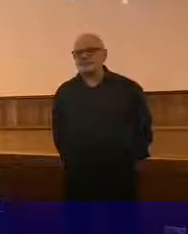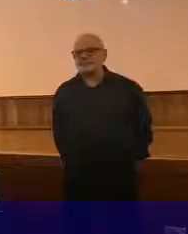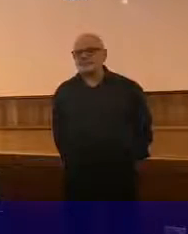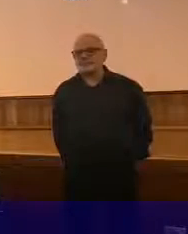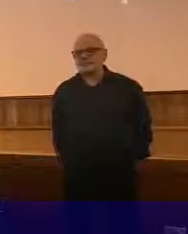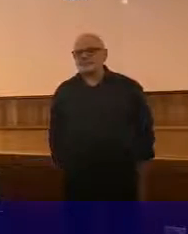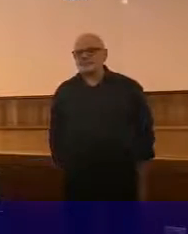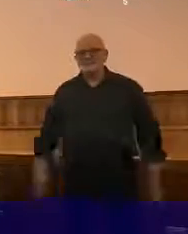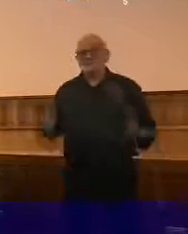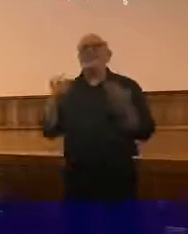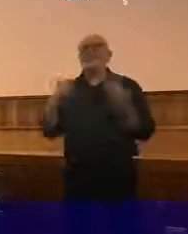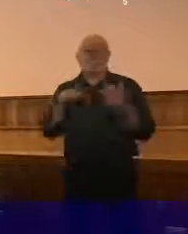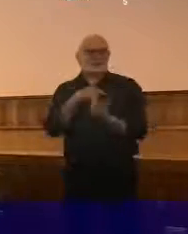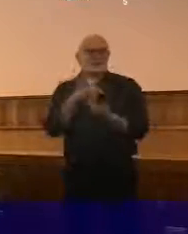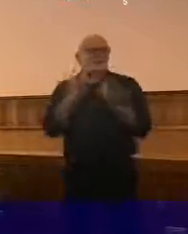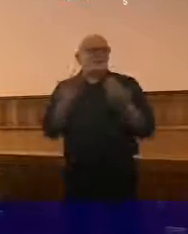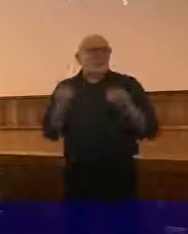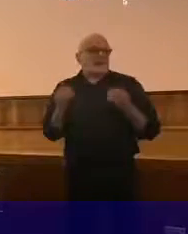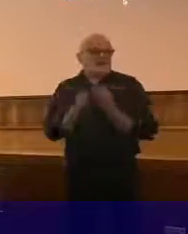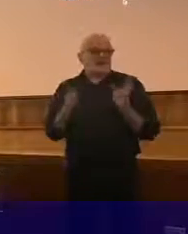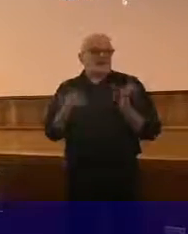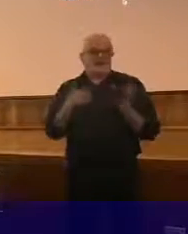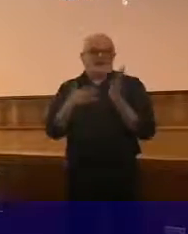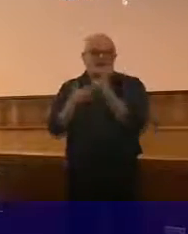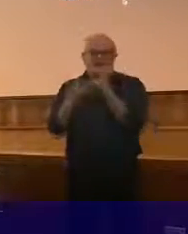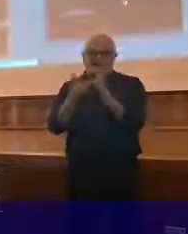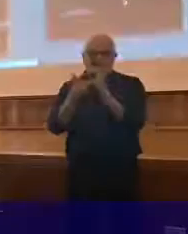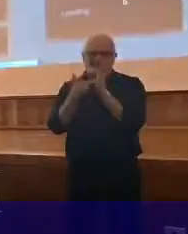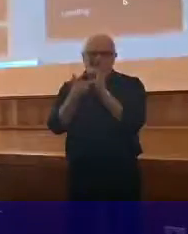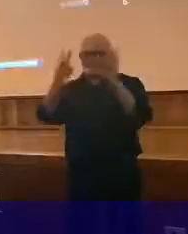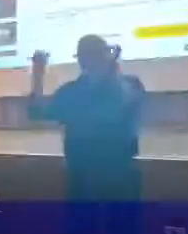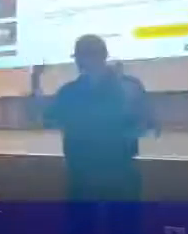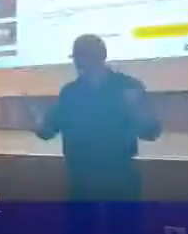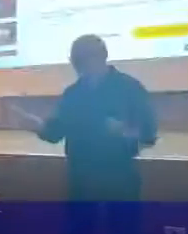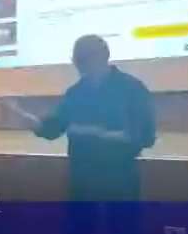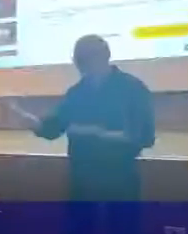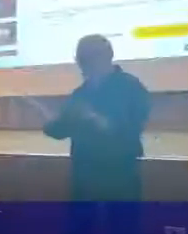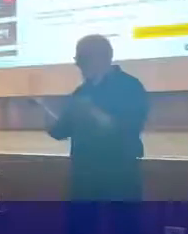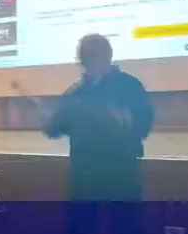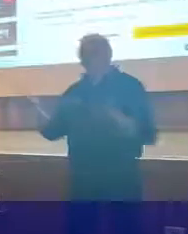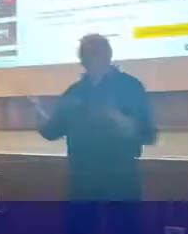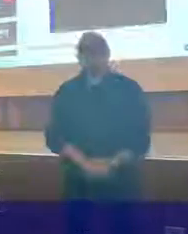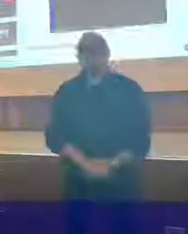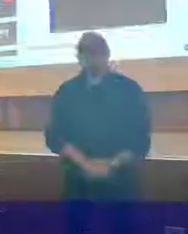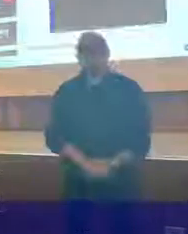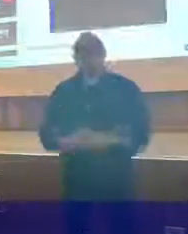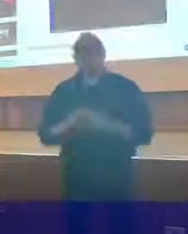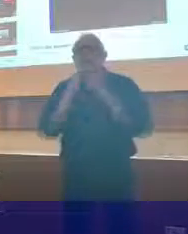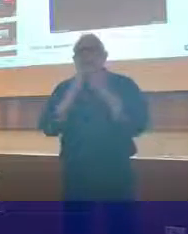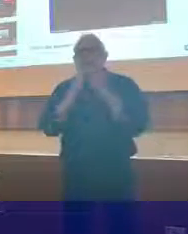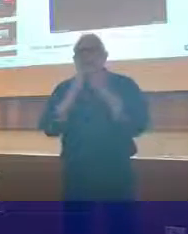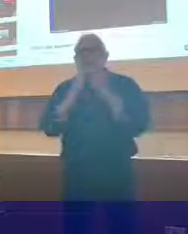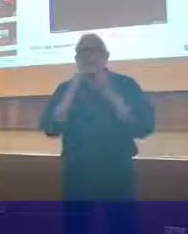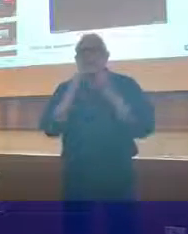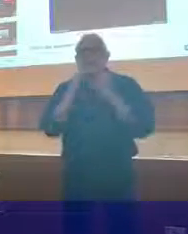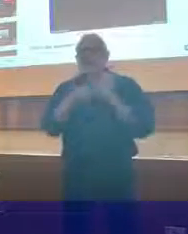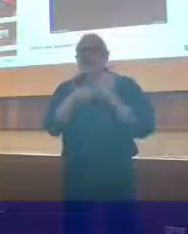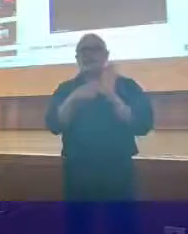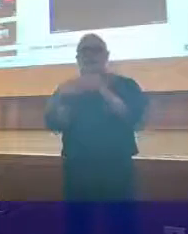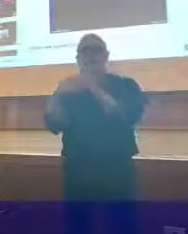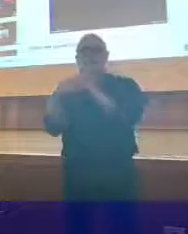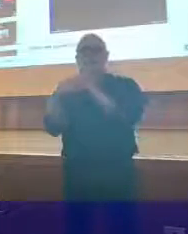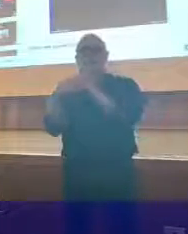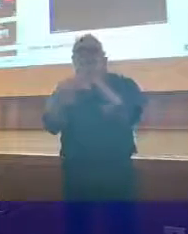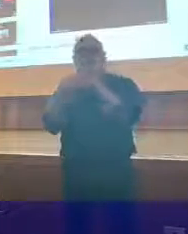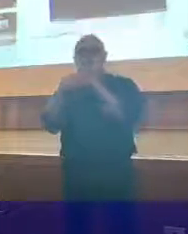So next comes the showcase, and if you could see it, there would be the all of the logos for all the wonderful vendors that we're going to have here.